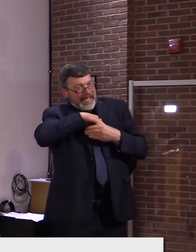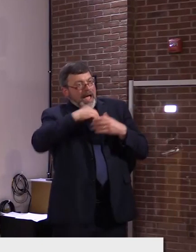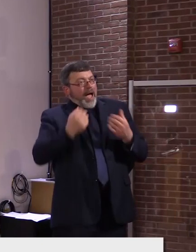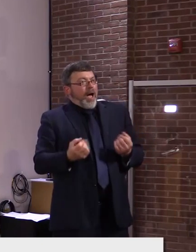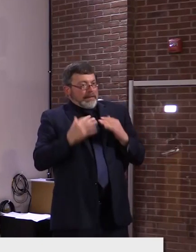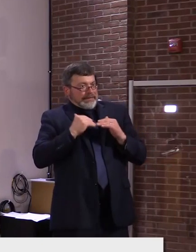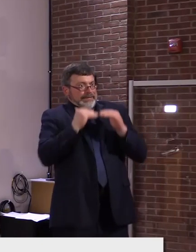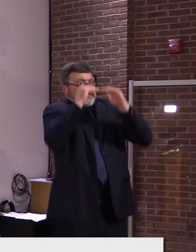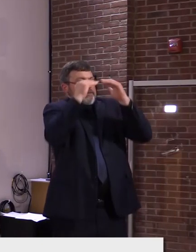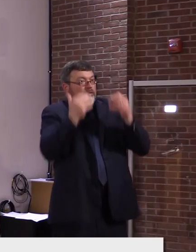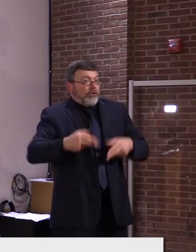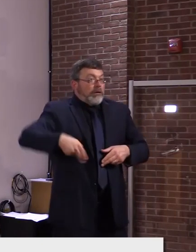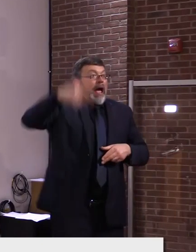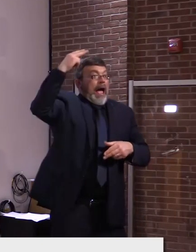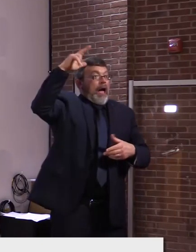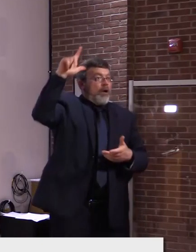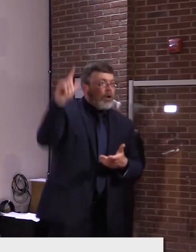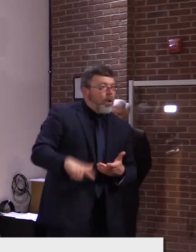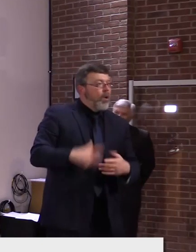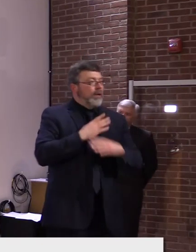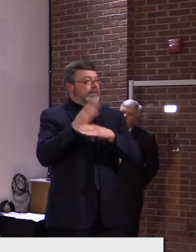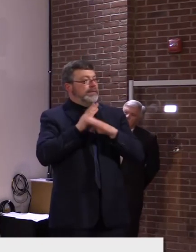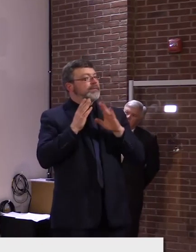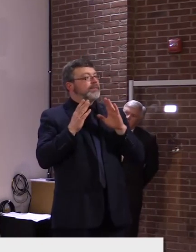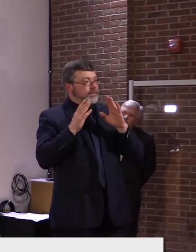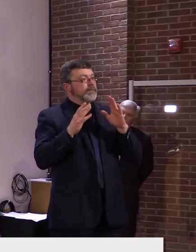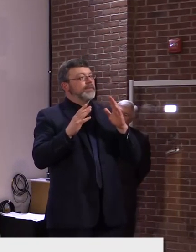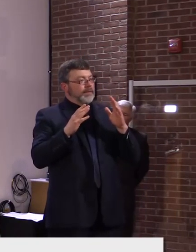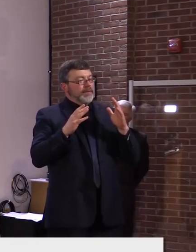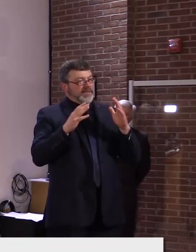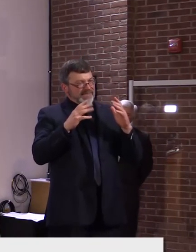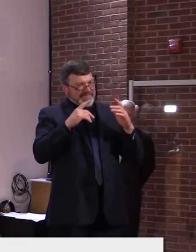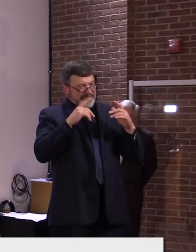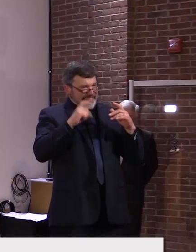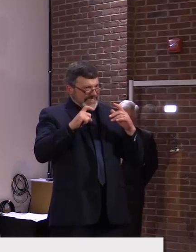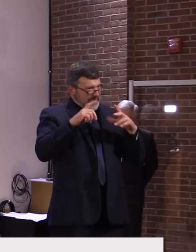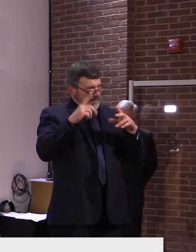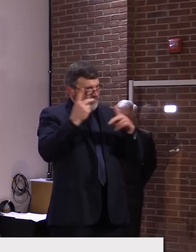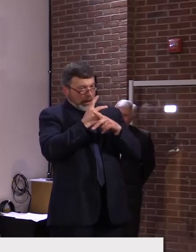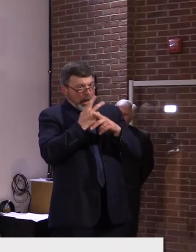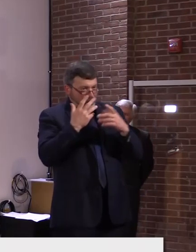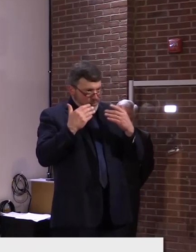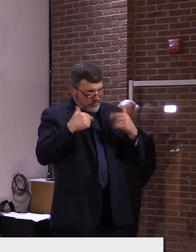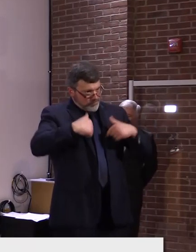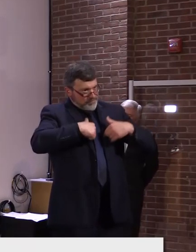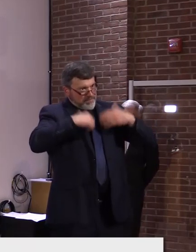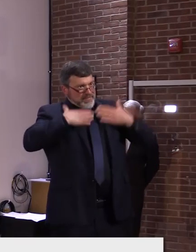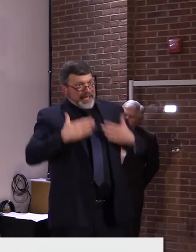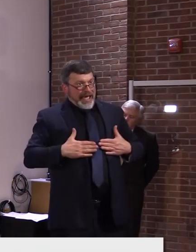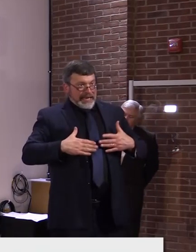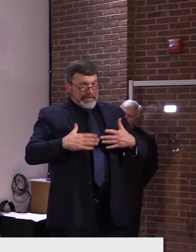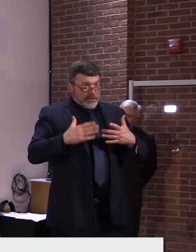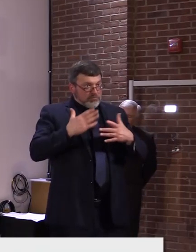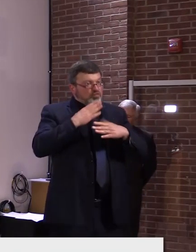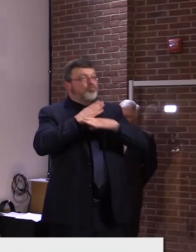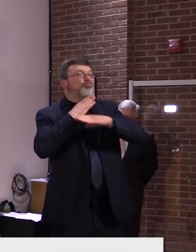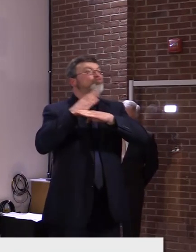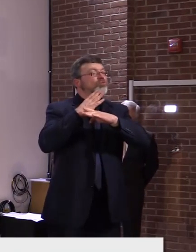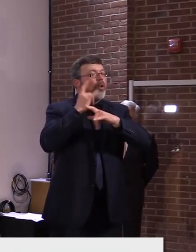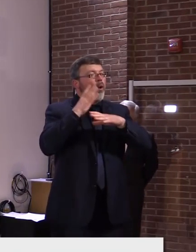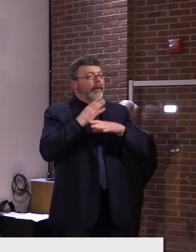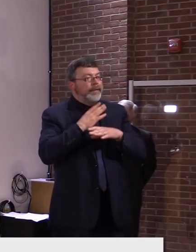to monitor news about this. I do anticipate before the year ends, we will have a valid and reliable test, and we'll